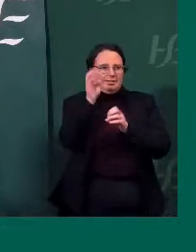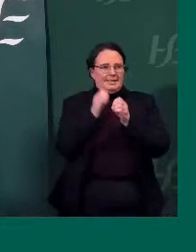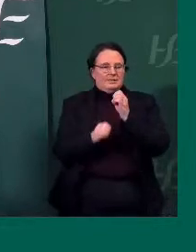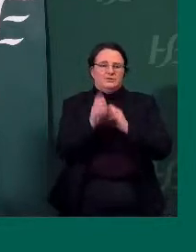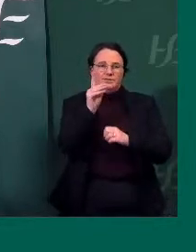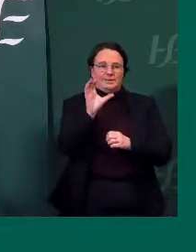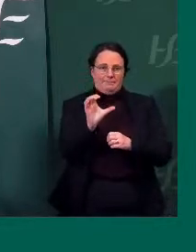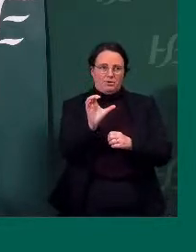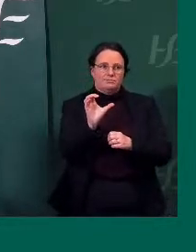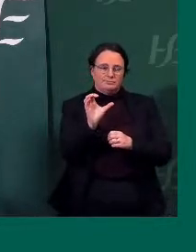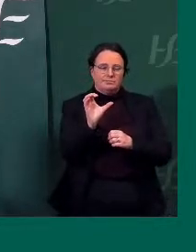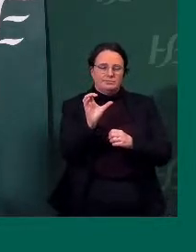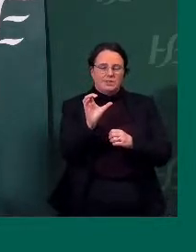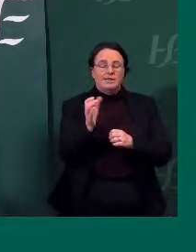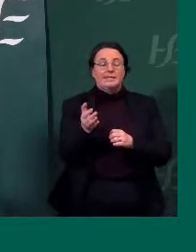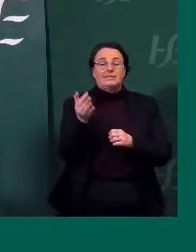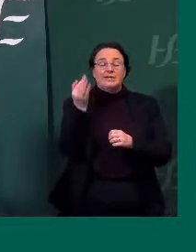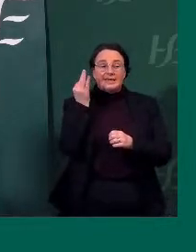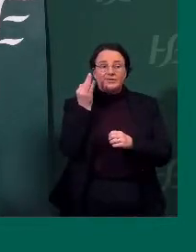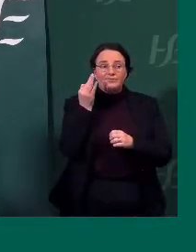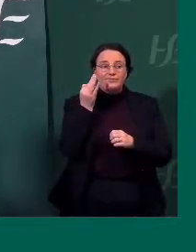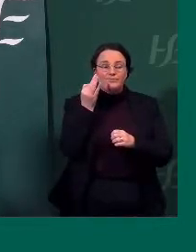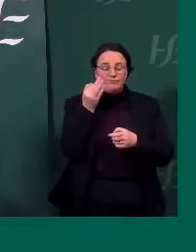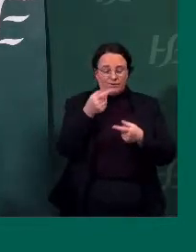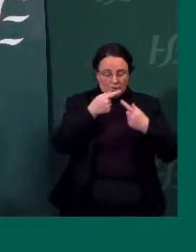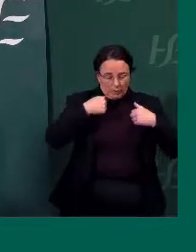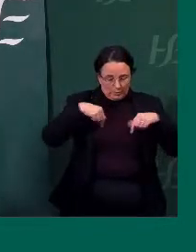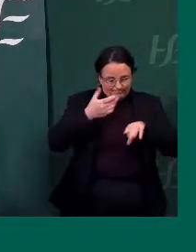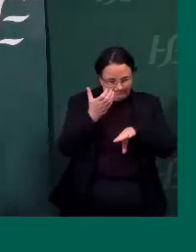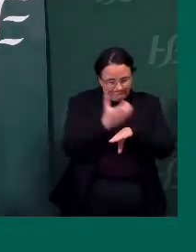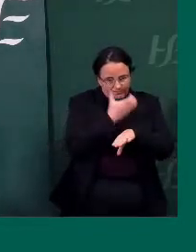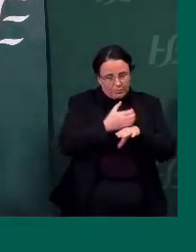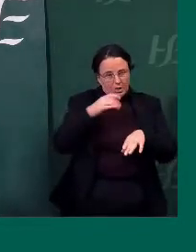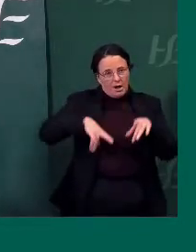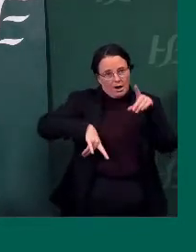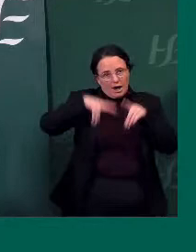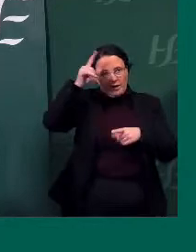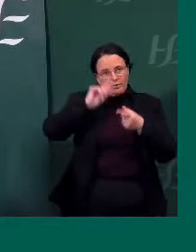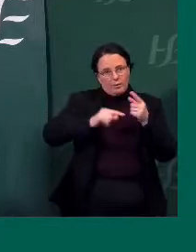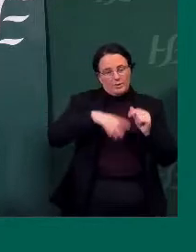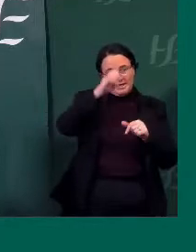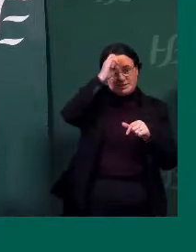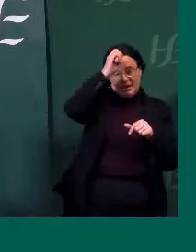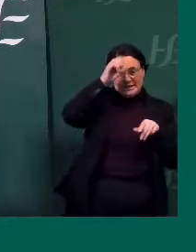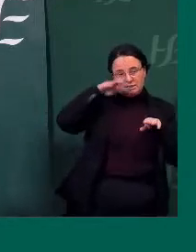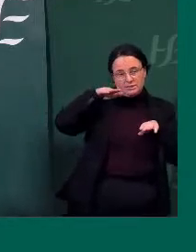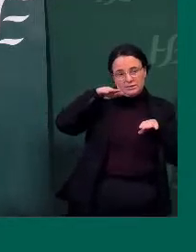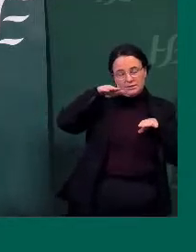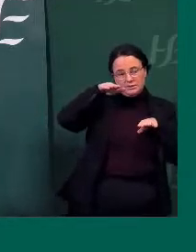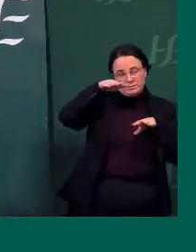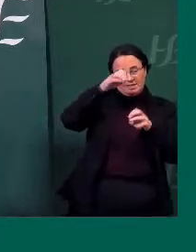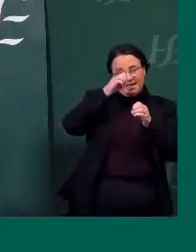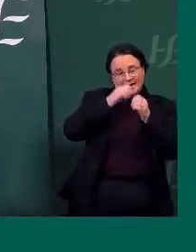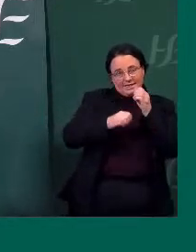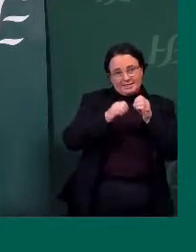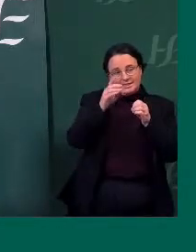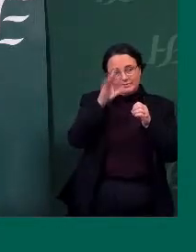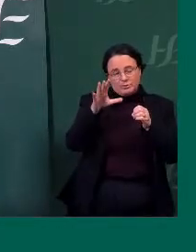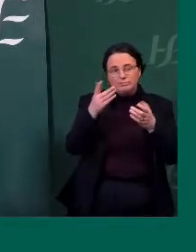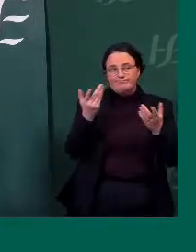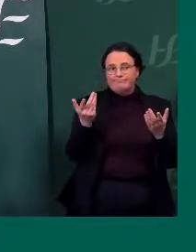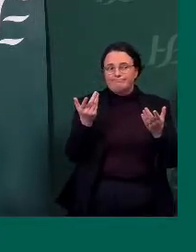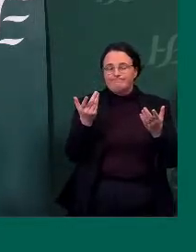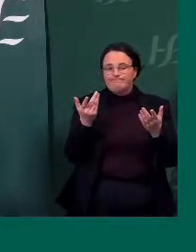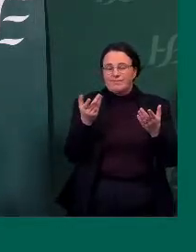December. So if we continue to work so much higher than our projected level, when we get to the end of December, we will have cause for